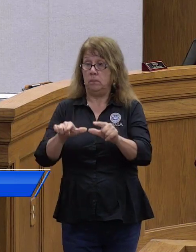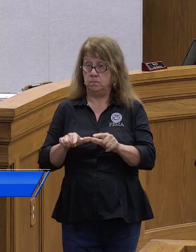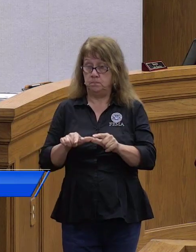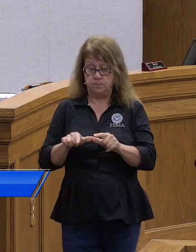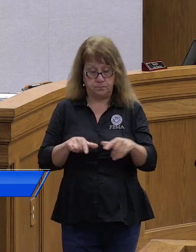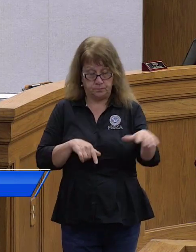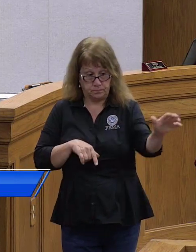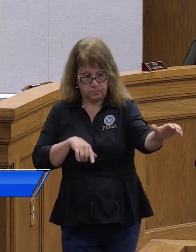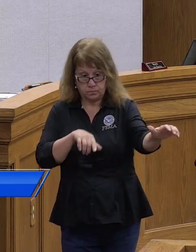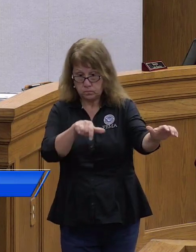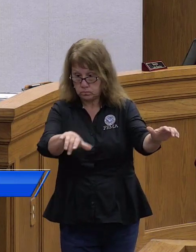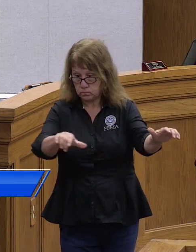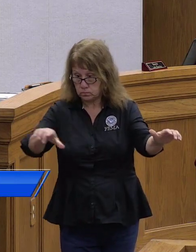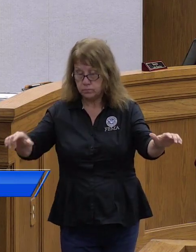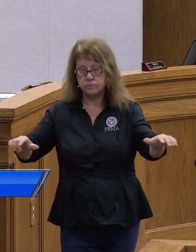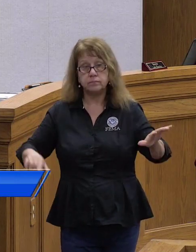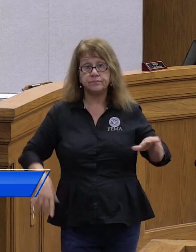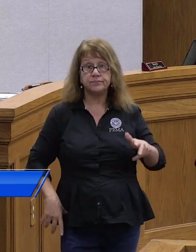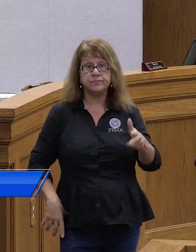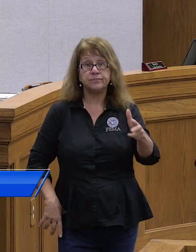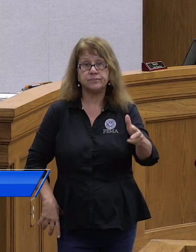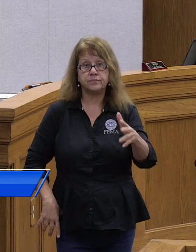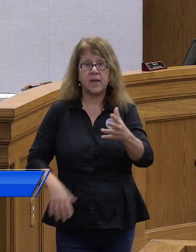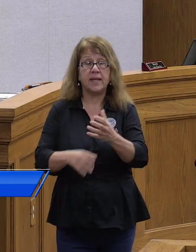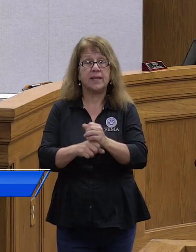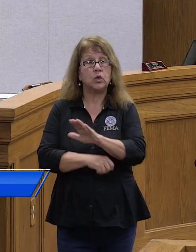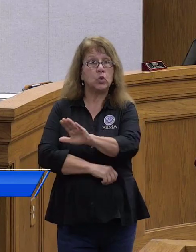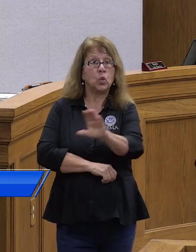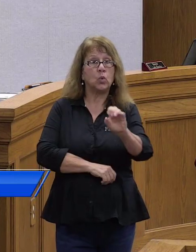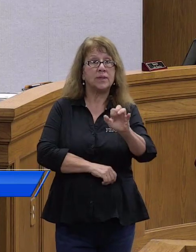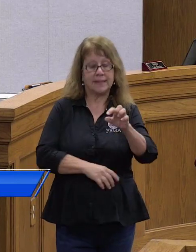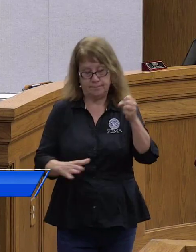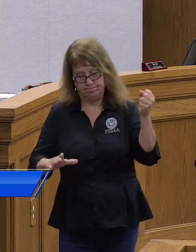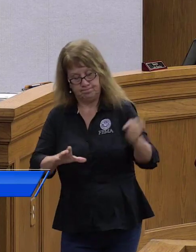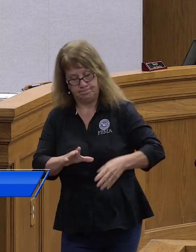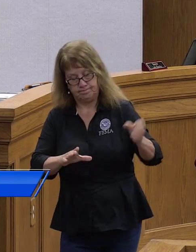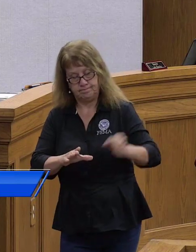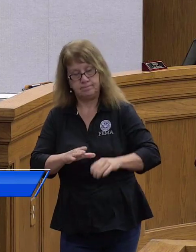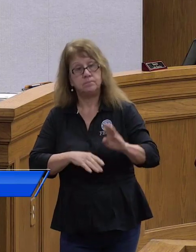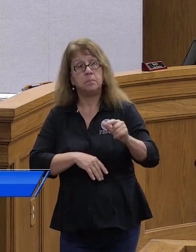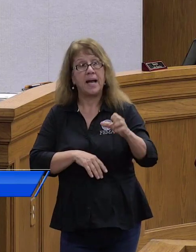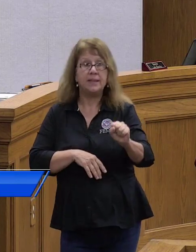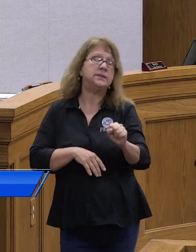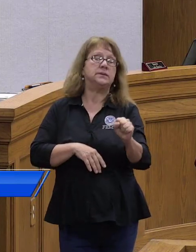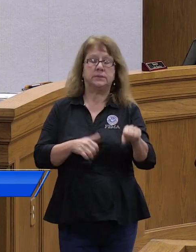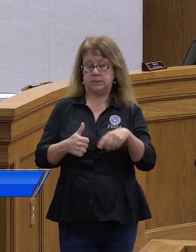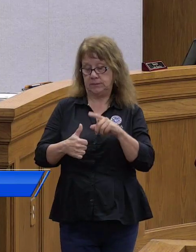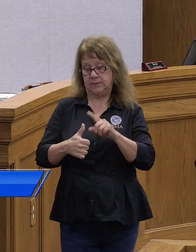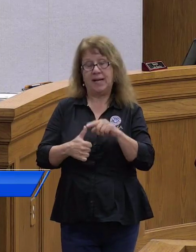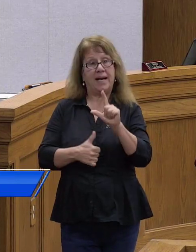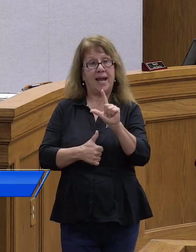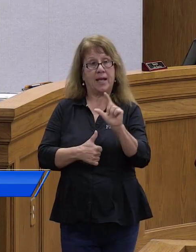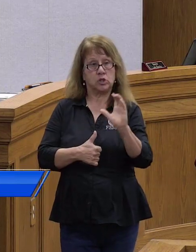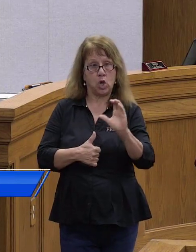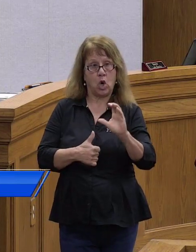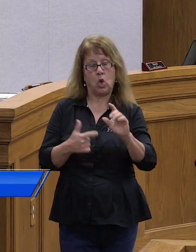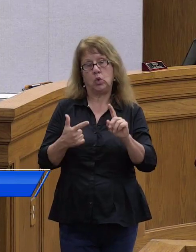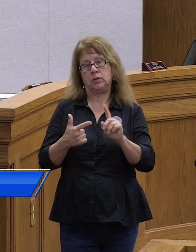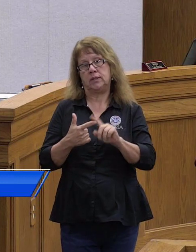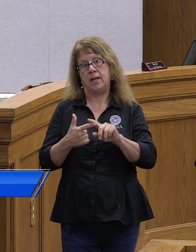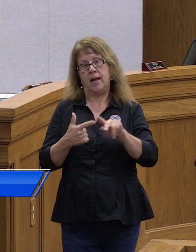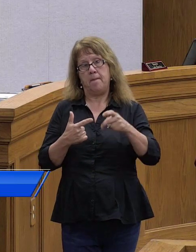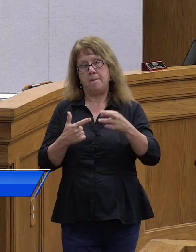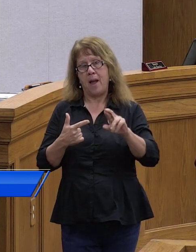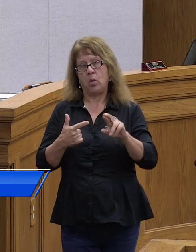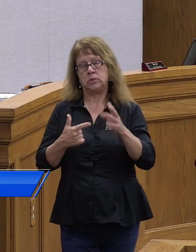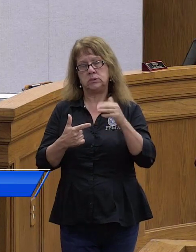there becomes a need for that. The locations are Lake Charles, South Lake Charles at the Power Center, the Recreation District,